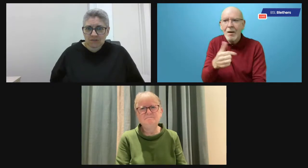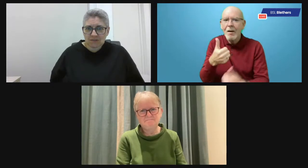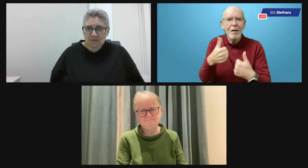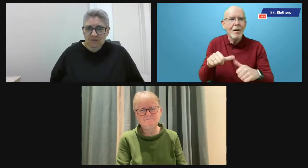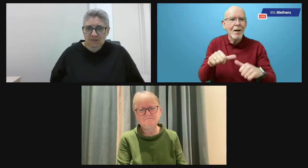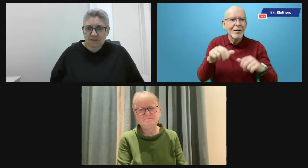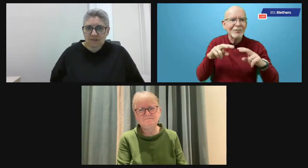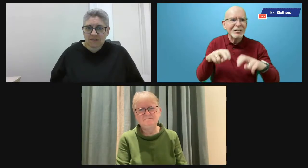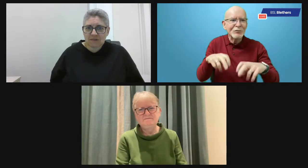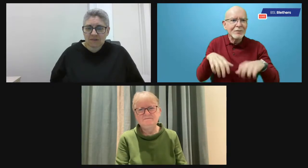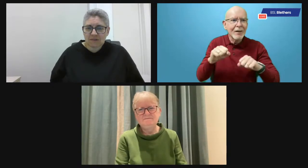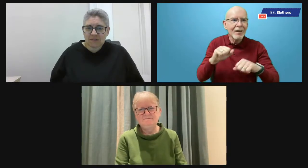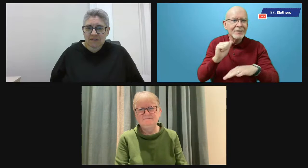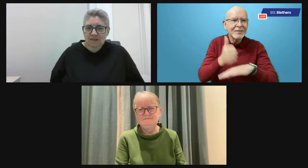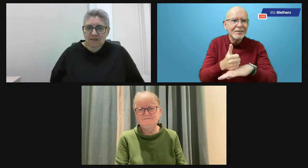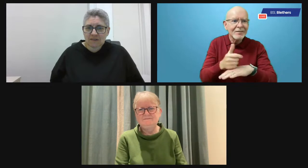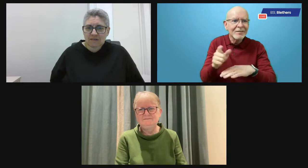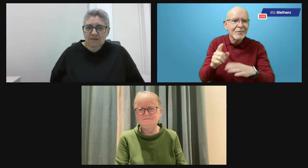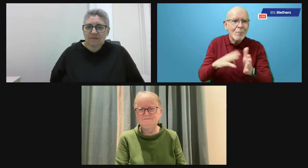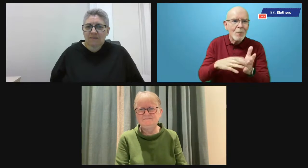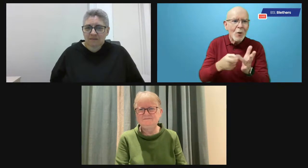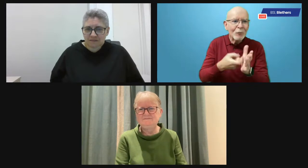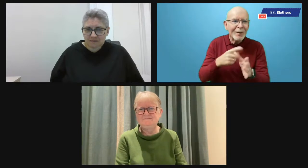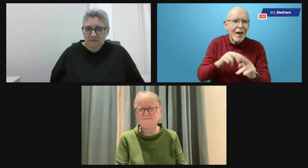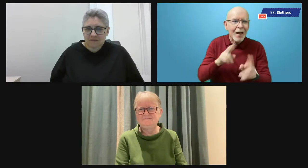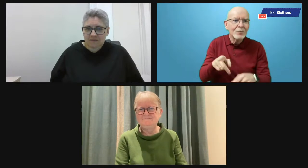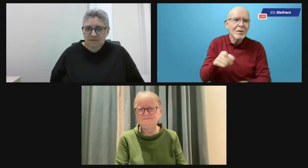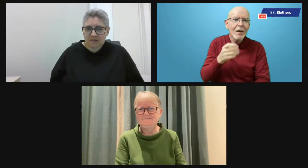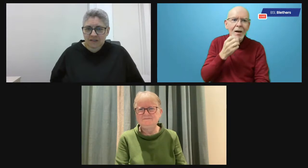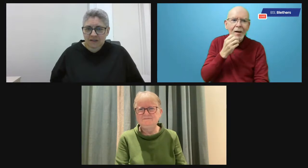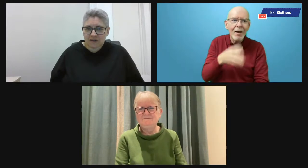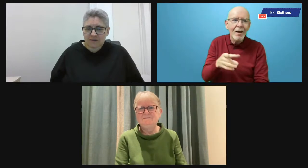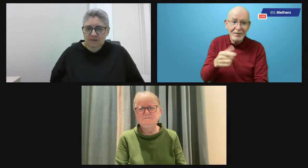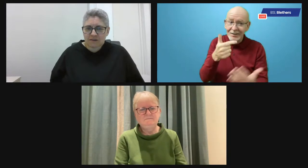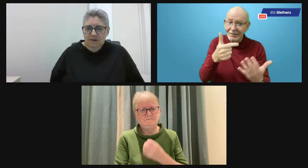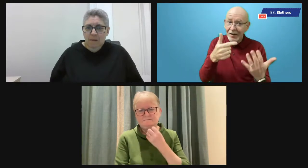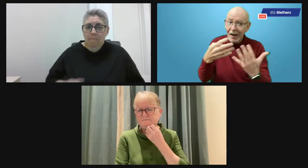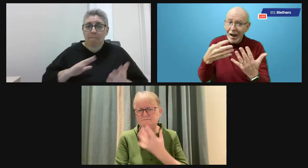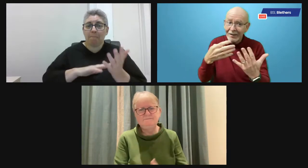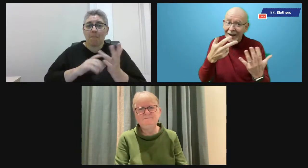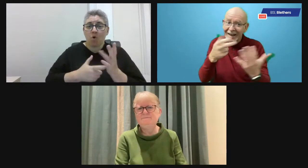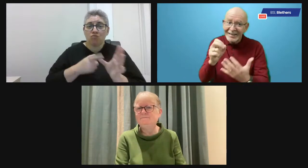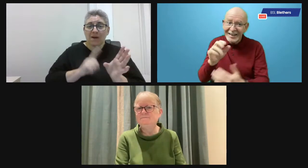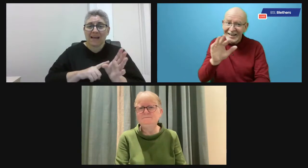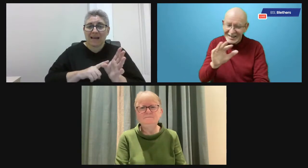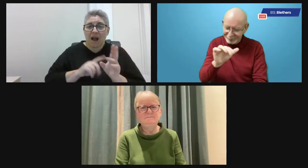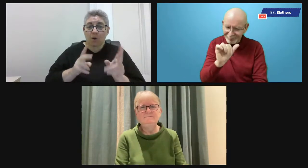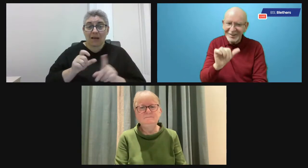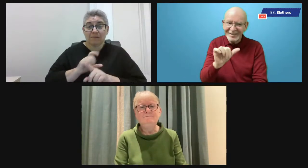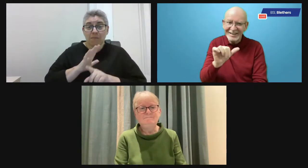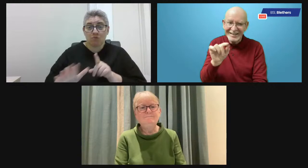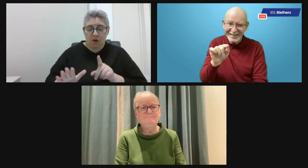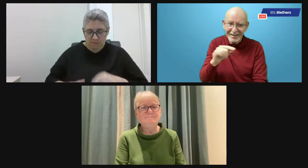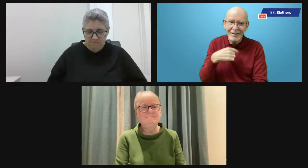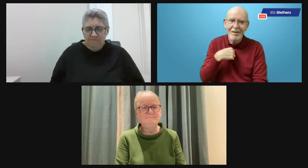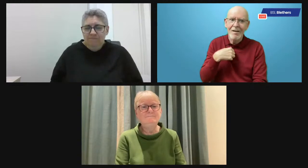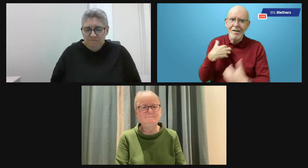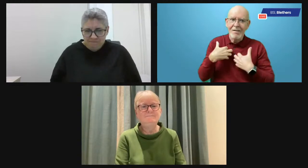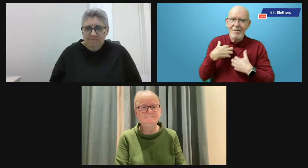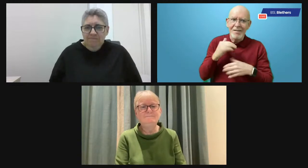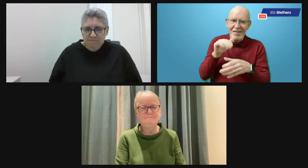been continuing, but I've got a bit of a shock with the way back to 77. But I started at Murray House, which was in